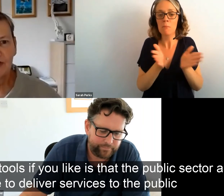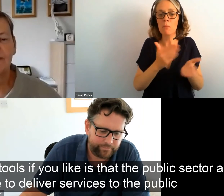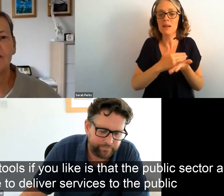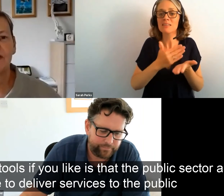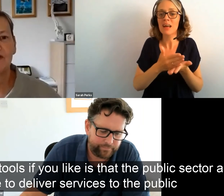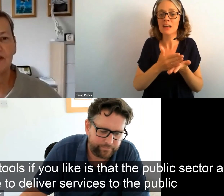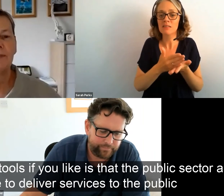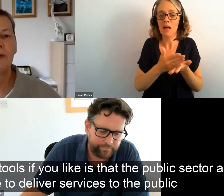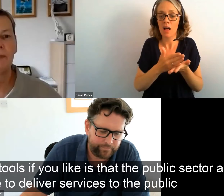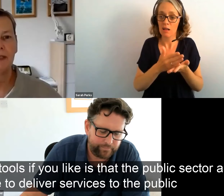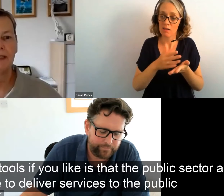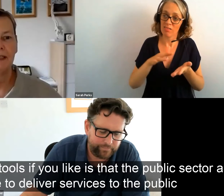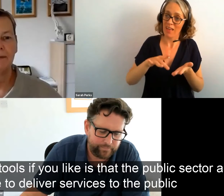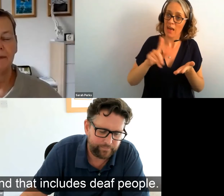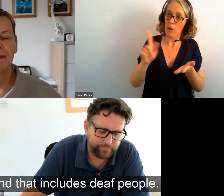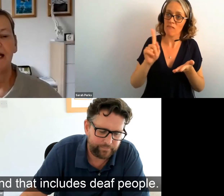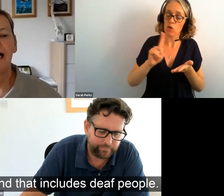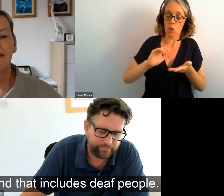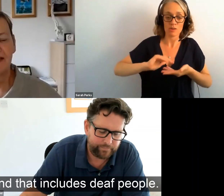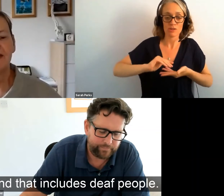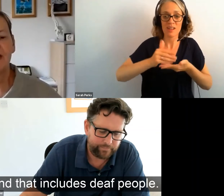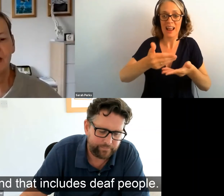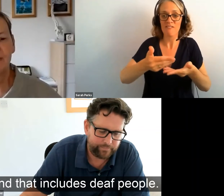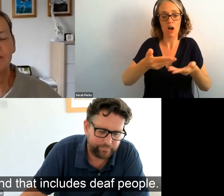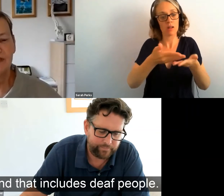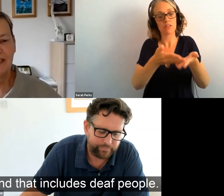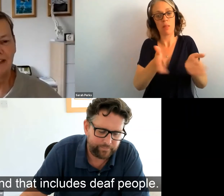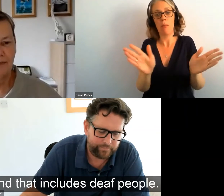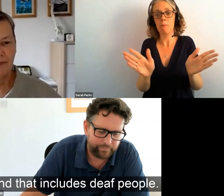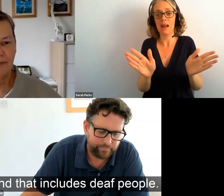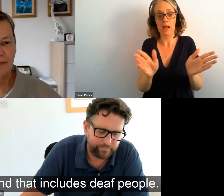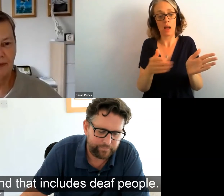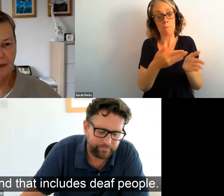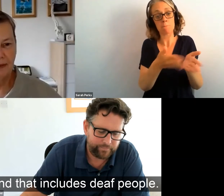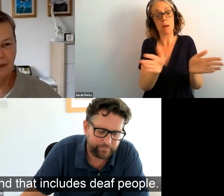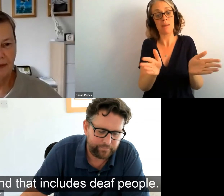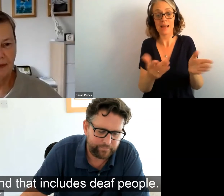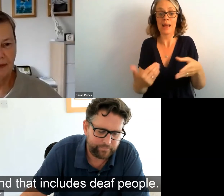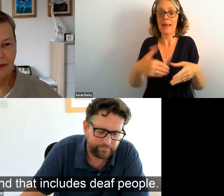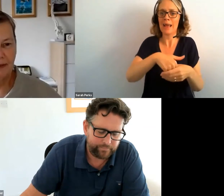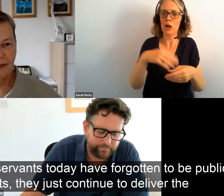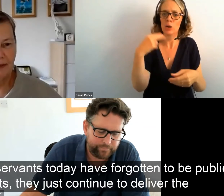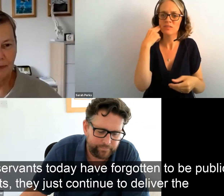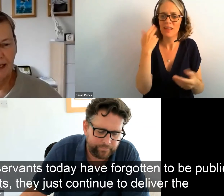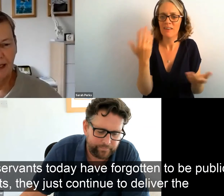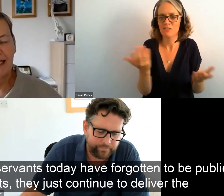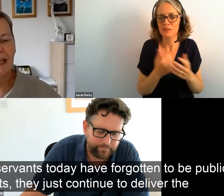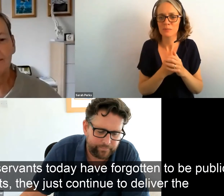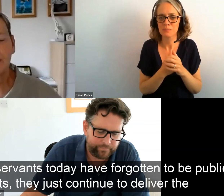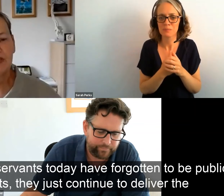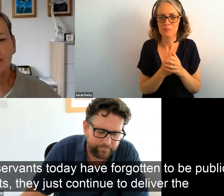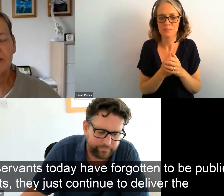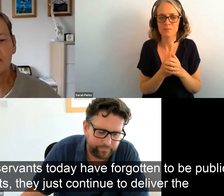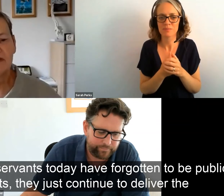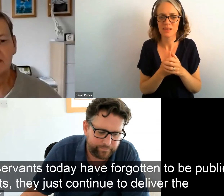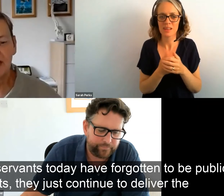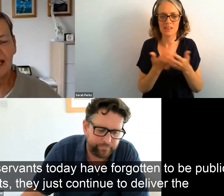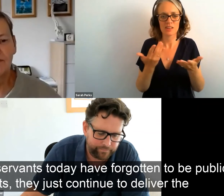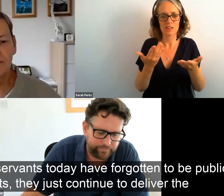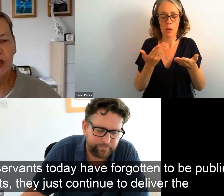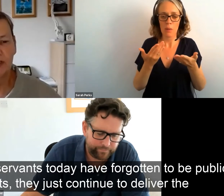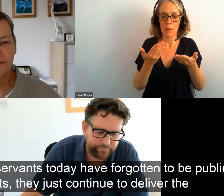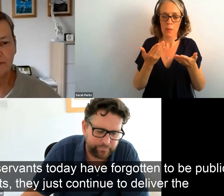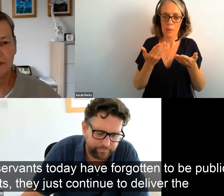deliver services to the public. And that includes deaf people. And I think public